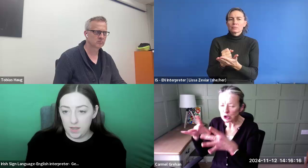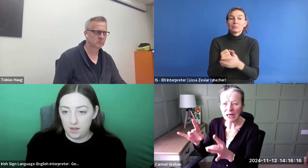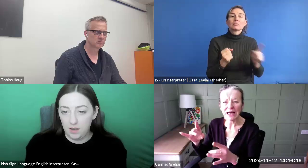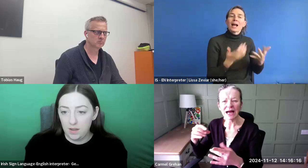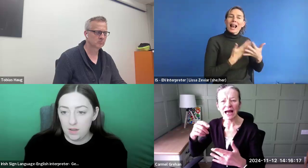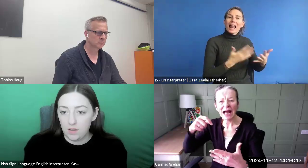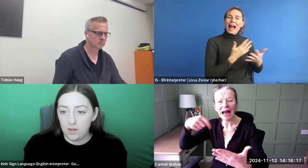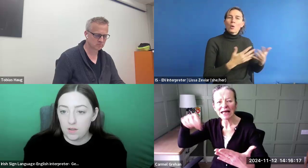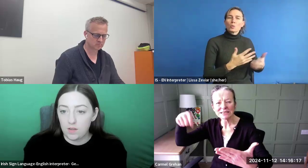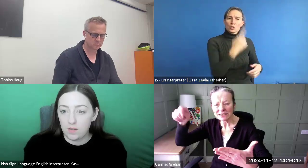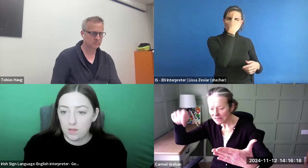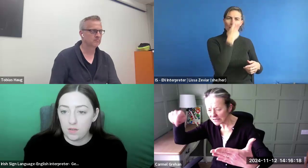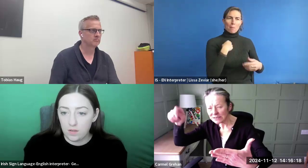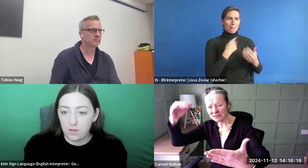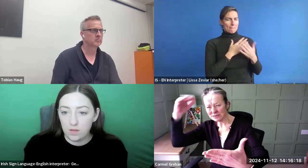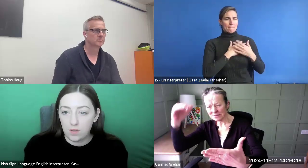biography.